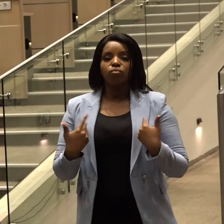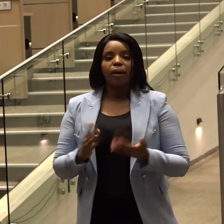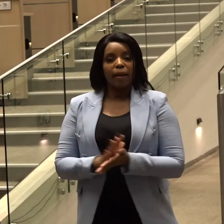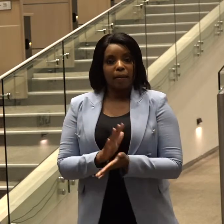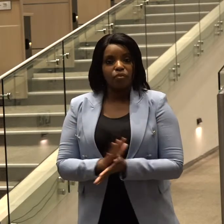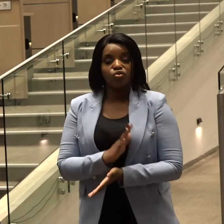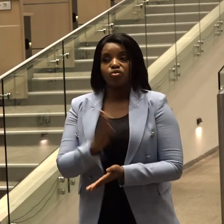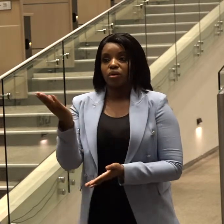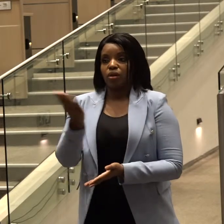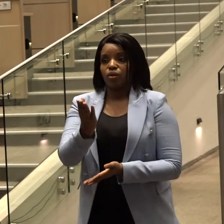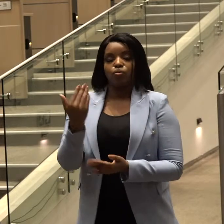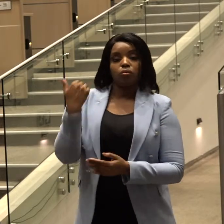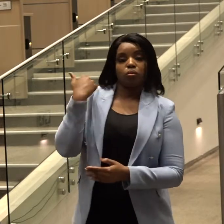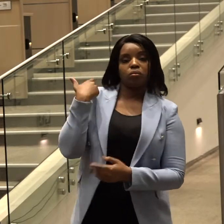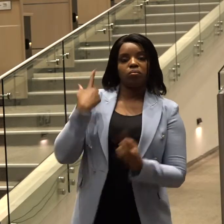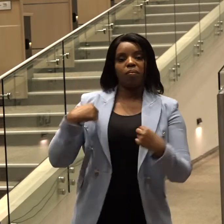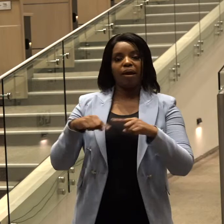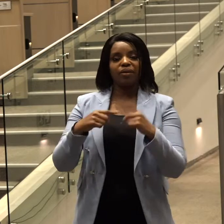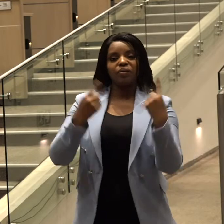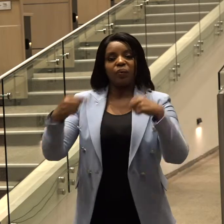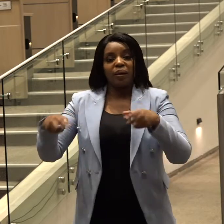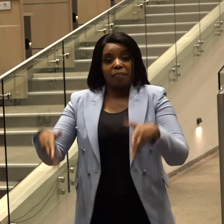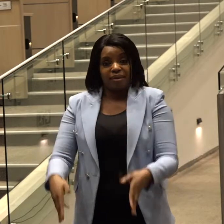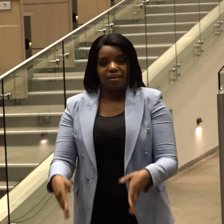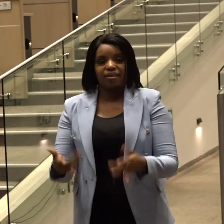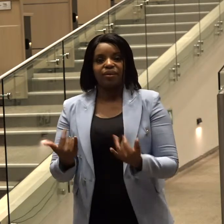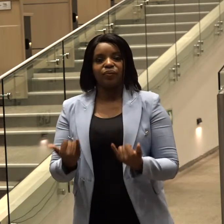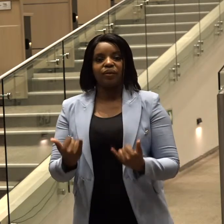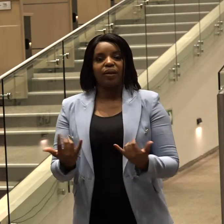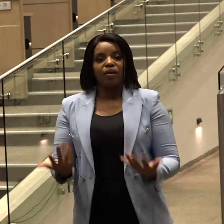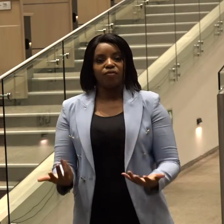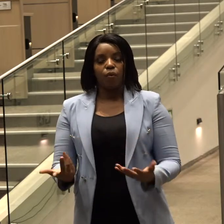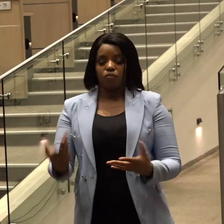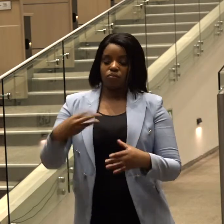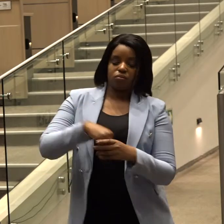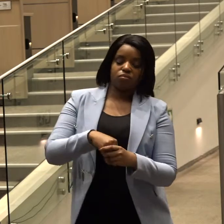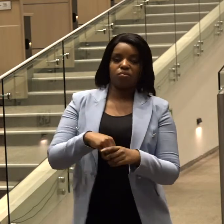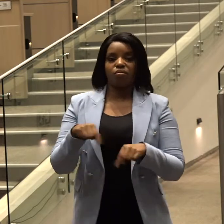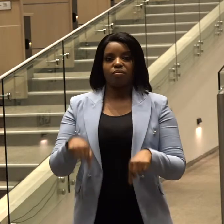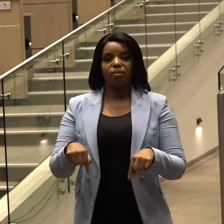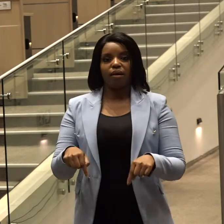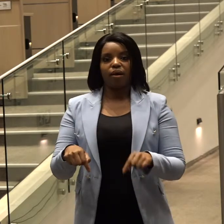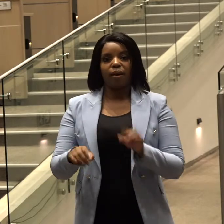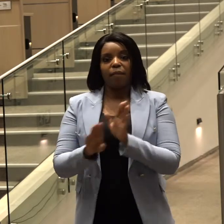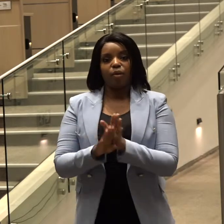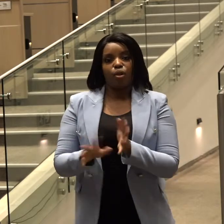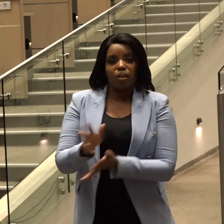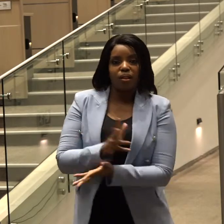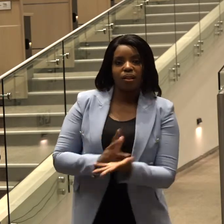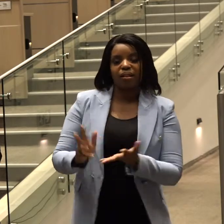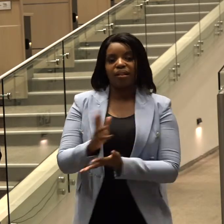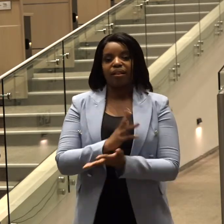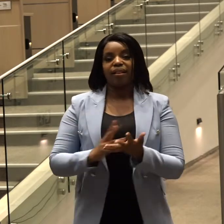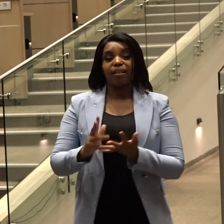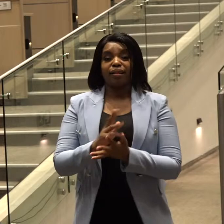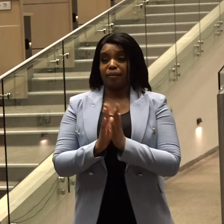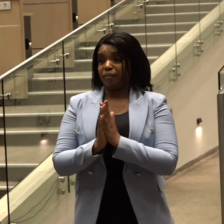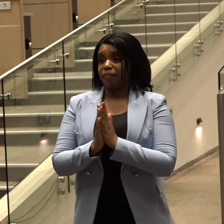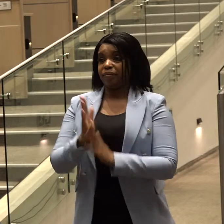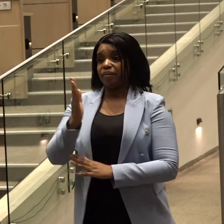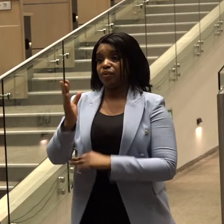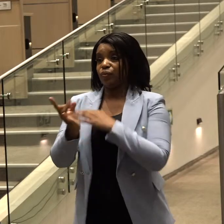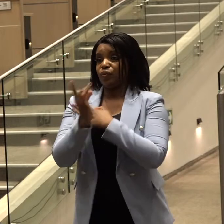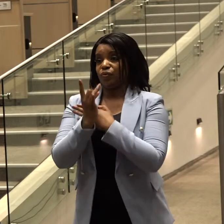that you brought us here today to participate in this bill please give us